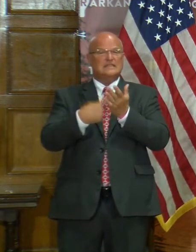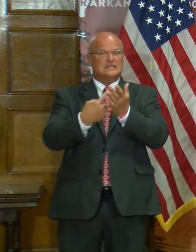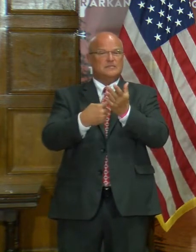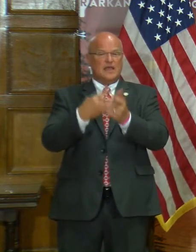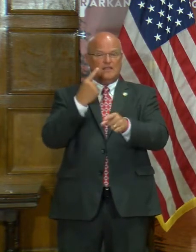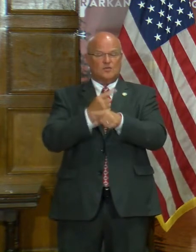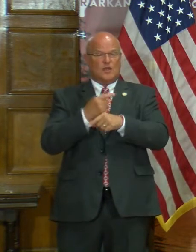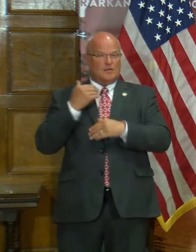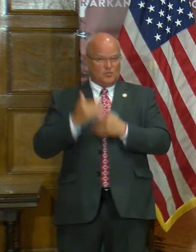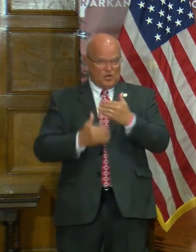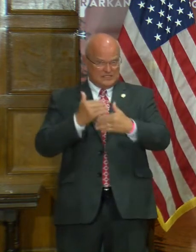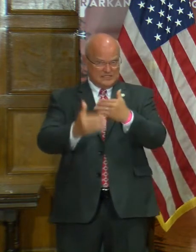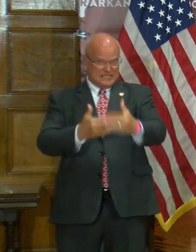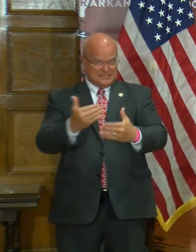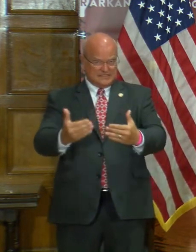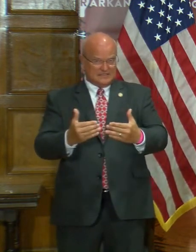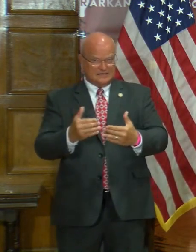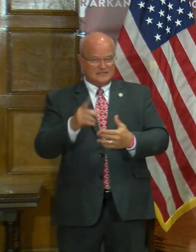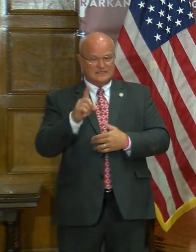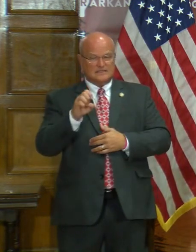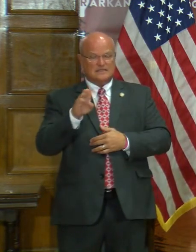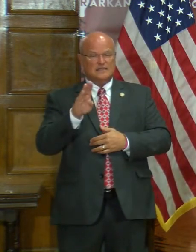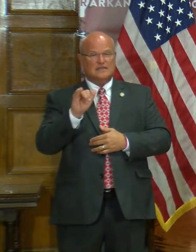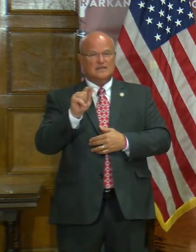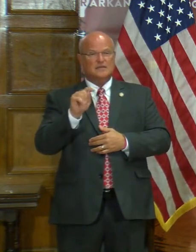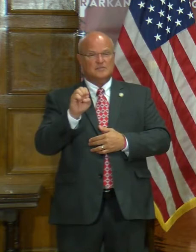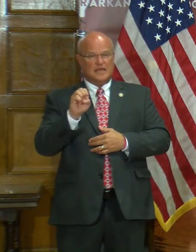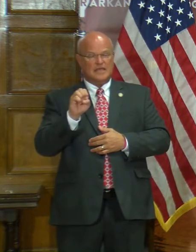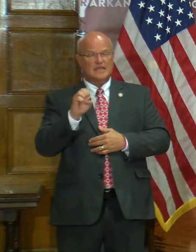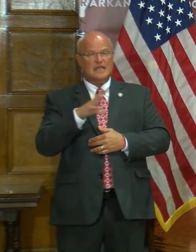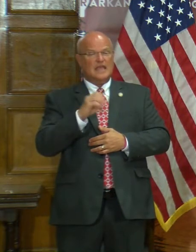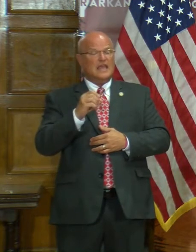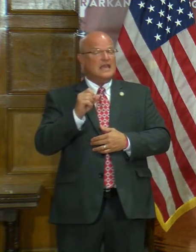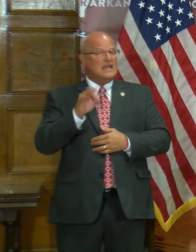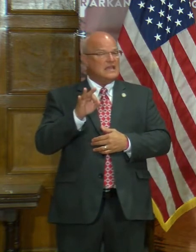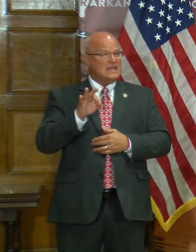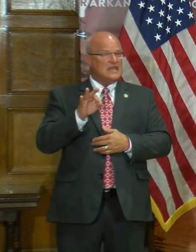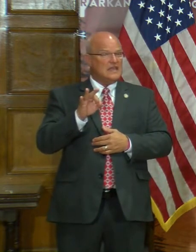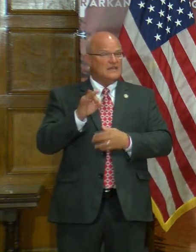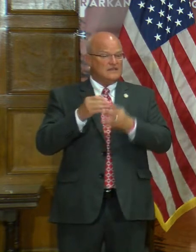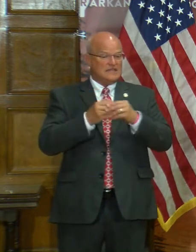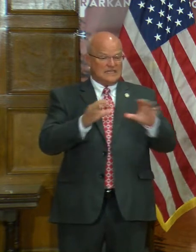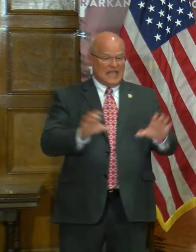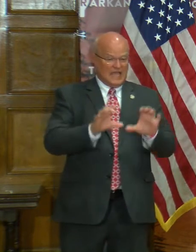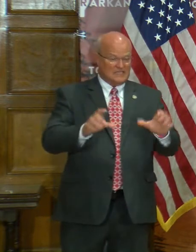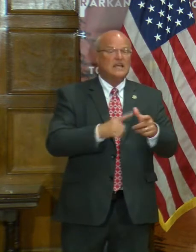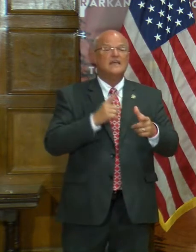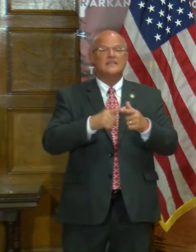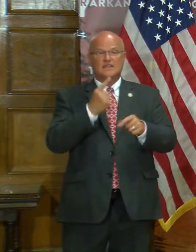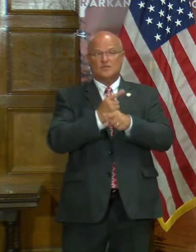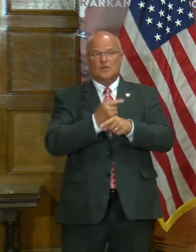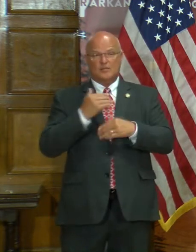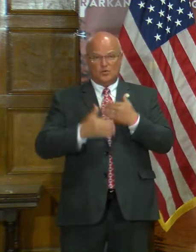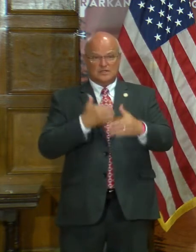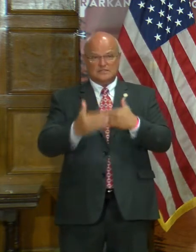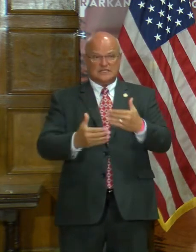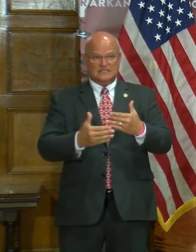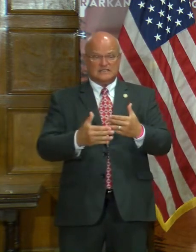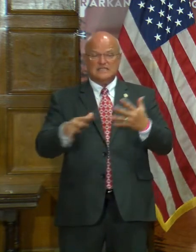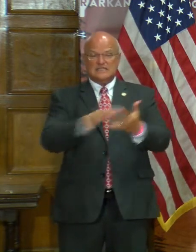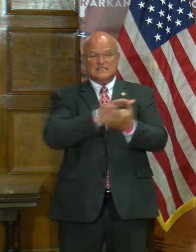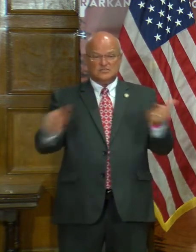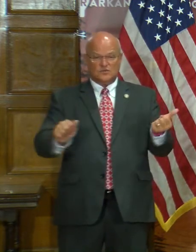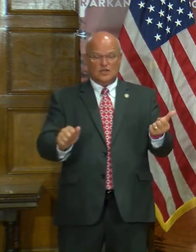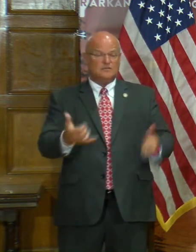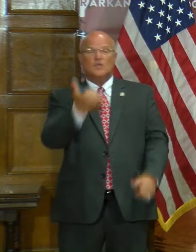is the right process. And if it can lead to action, then that's the right process.